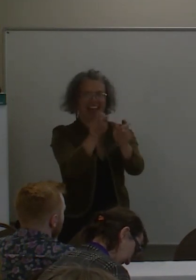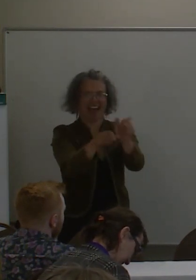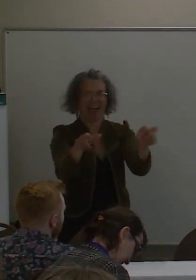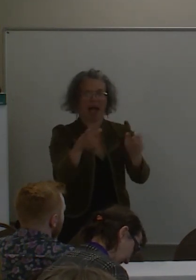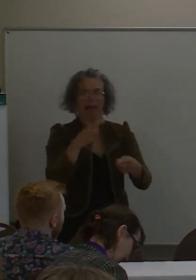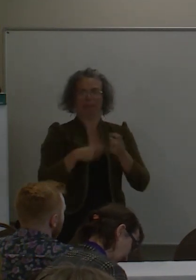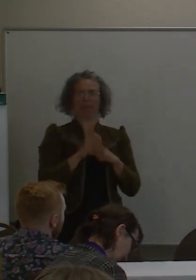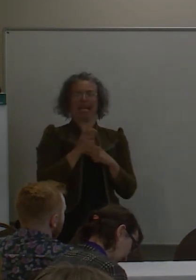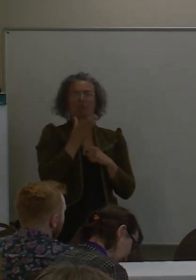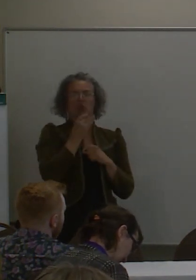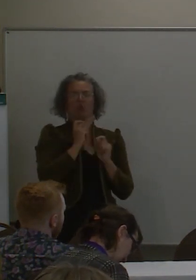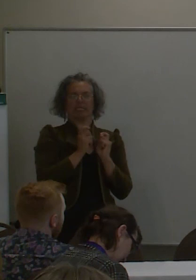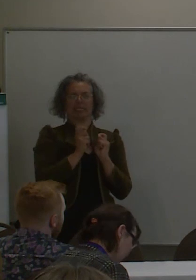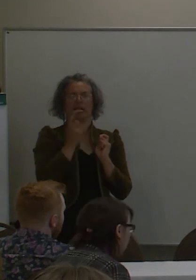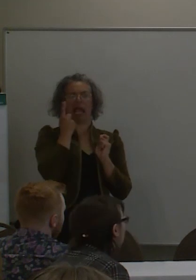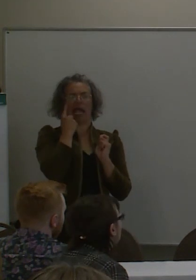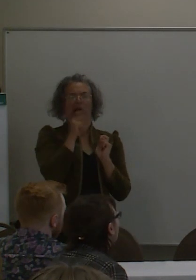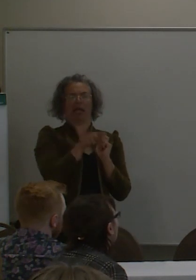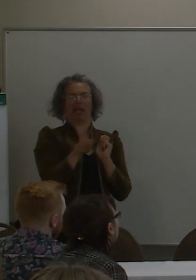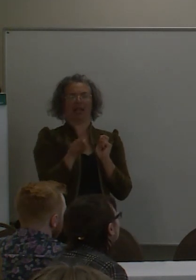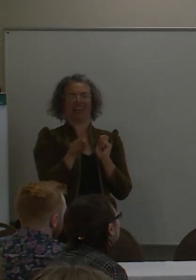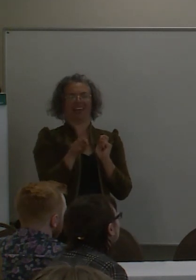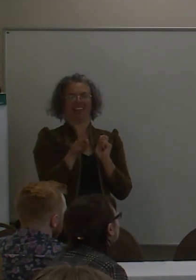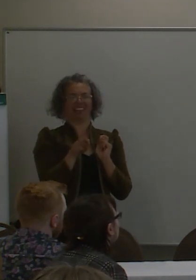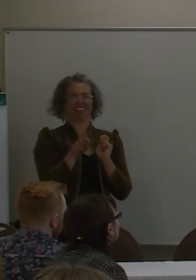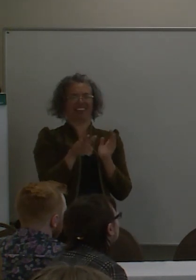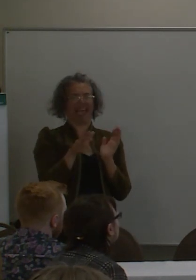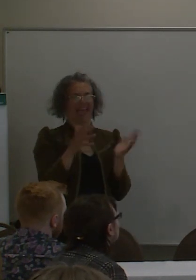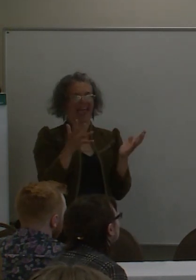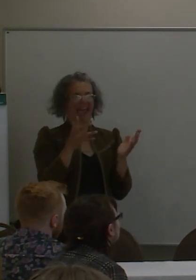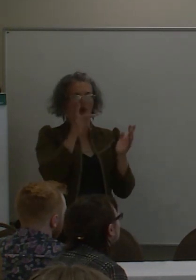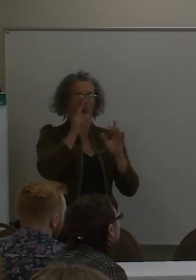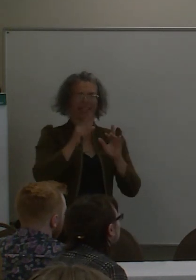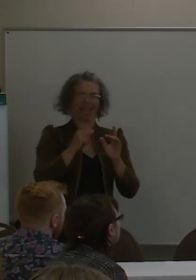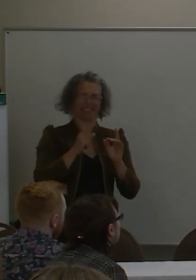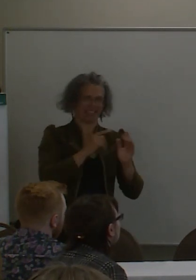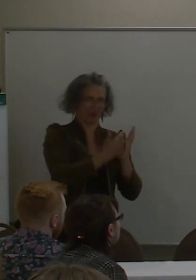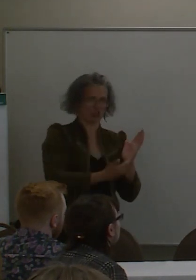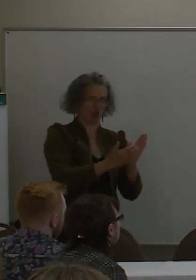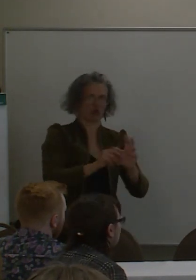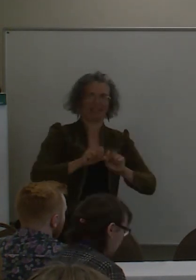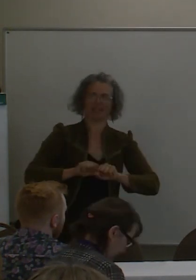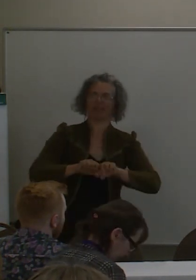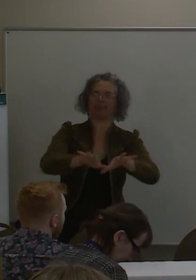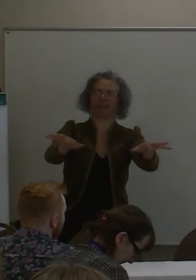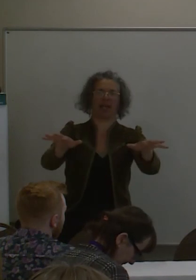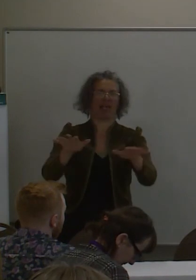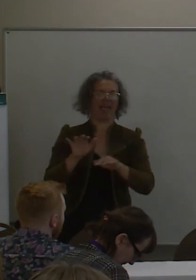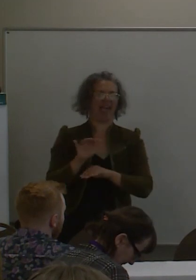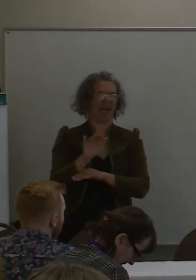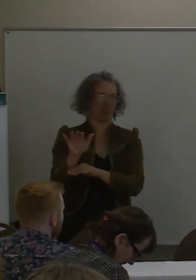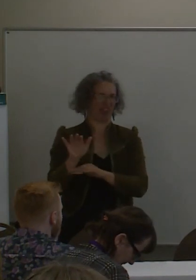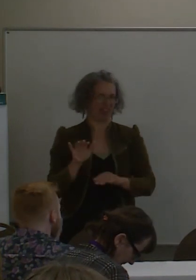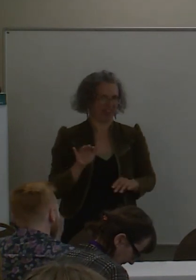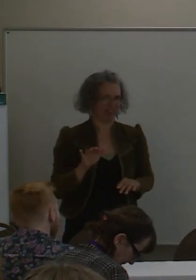testing, as well as, again, getting that Story City collection out there. So we think that would be a fun way to do that. Been trying to get